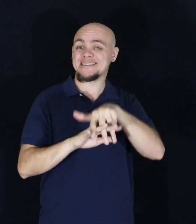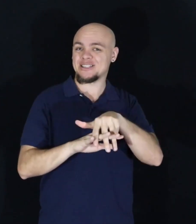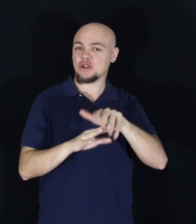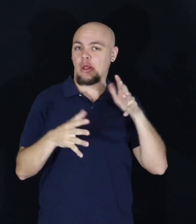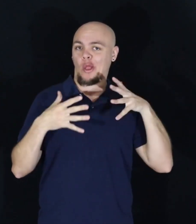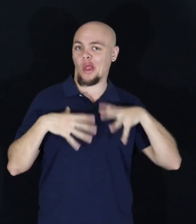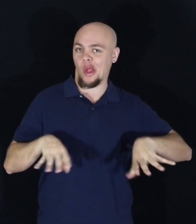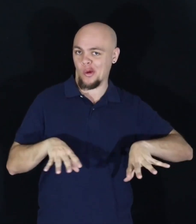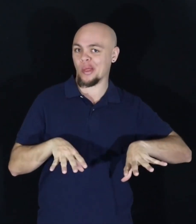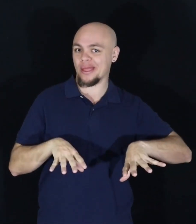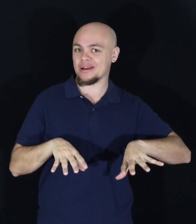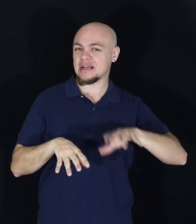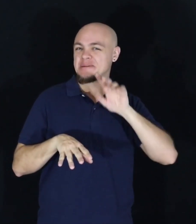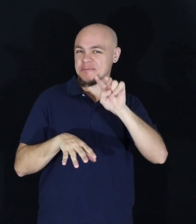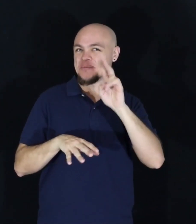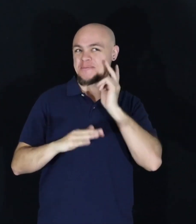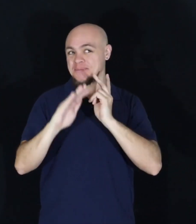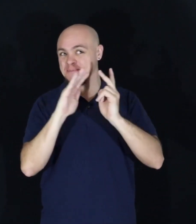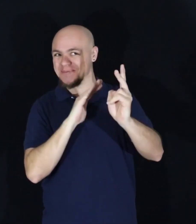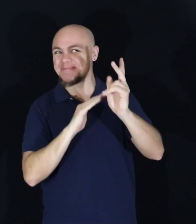label, so keep your eyes peeled for that.